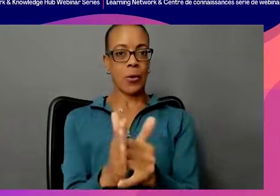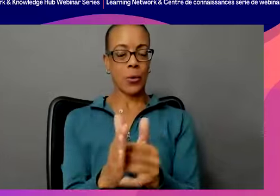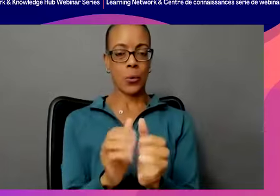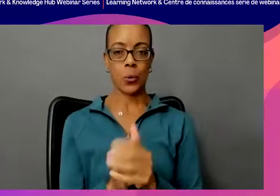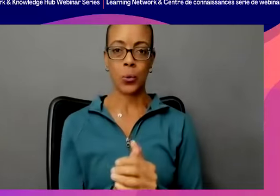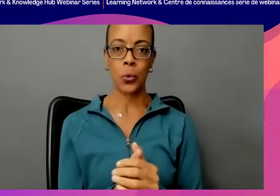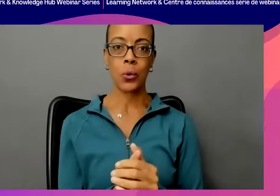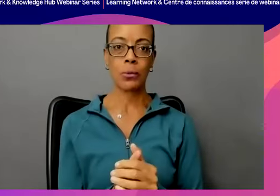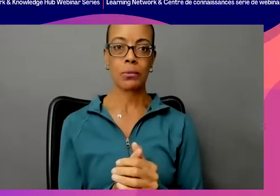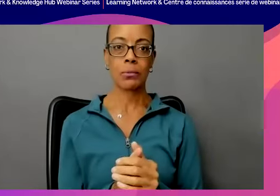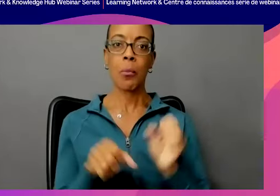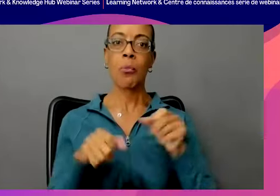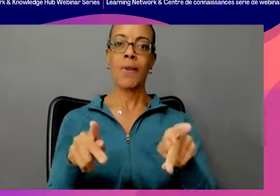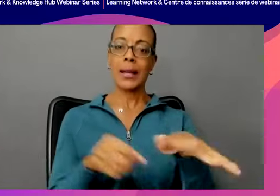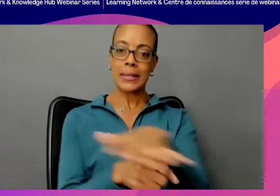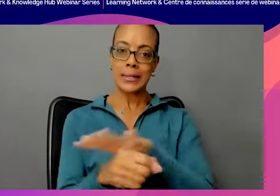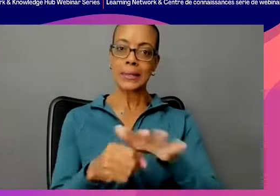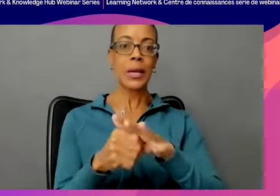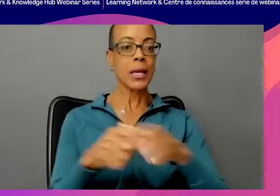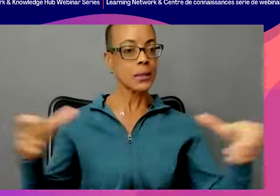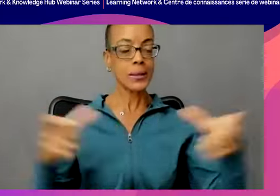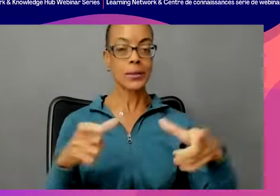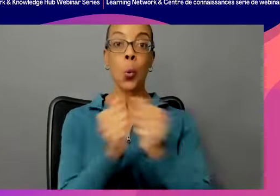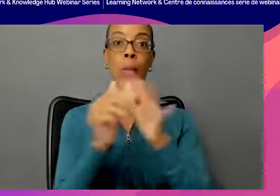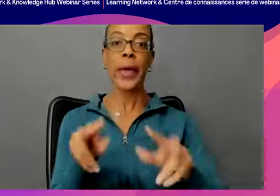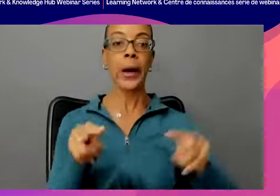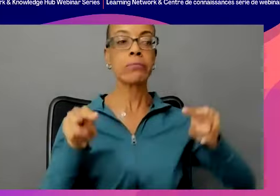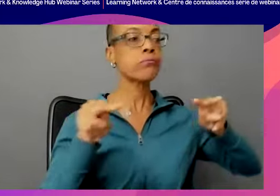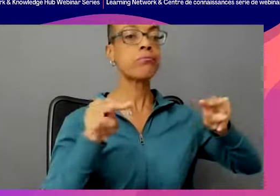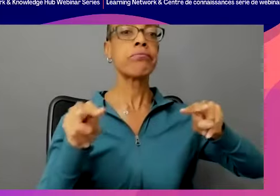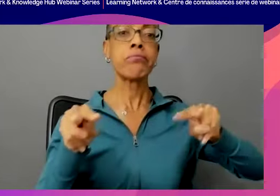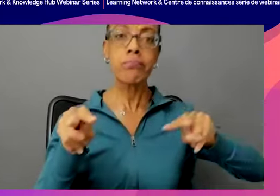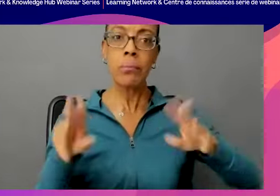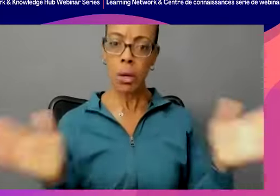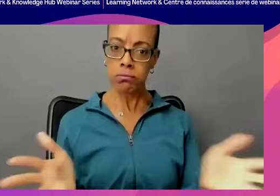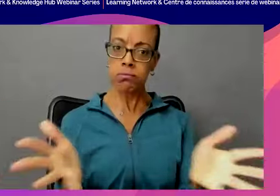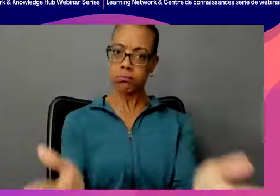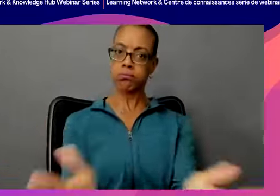get together without feeling surveilled and are supported to connect.